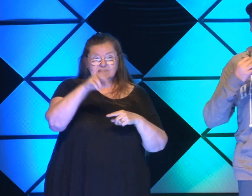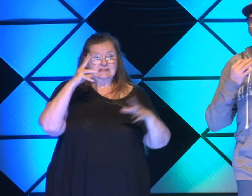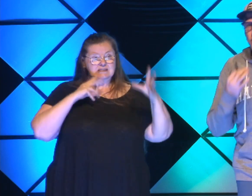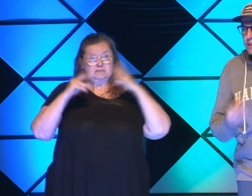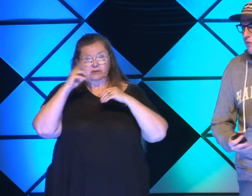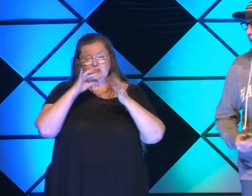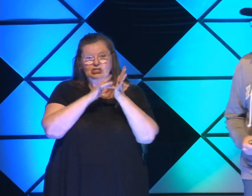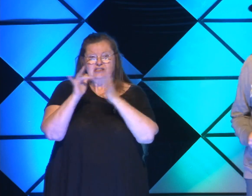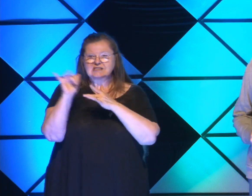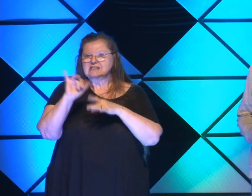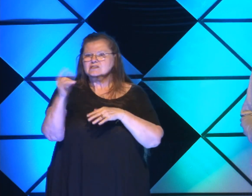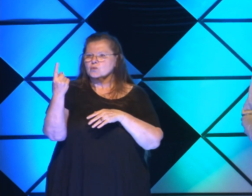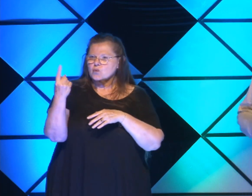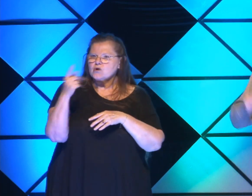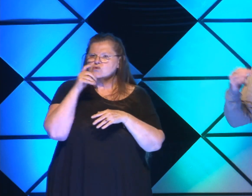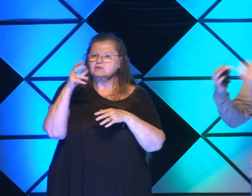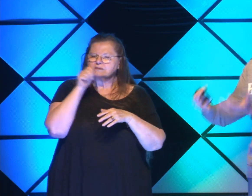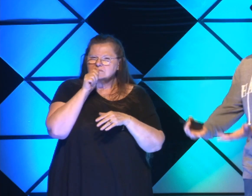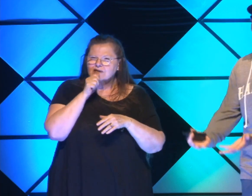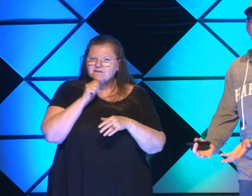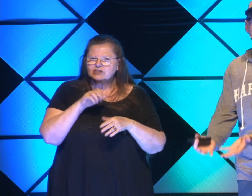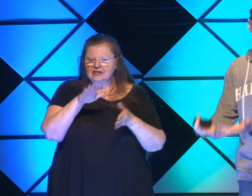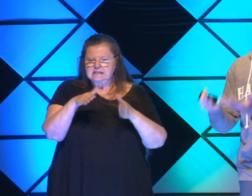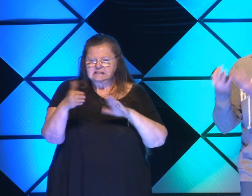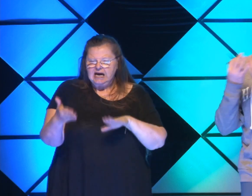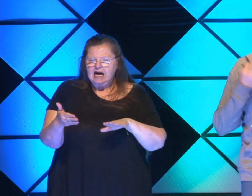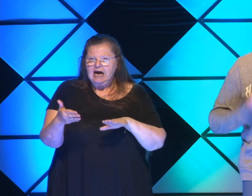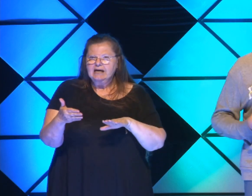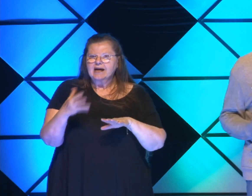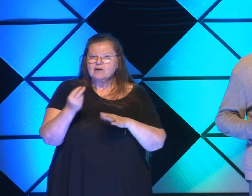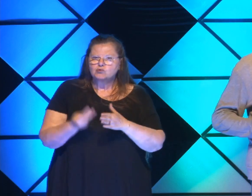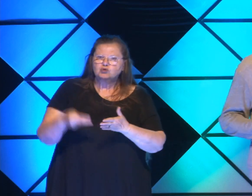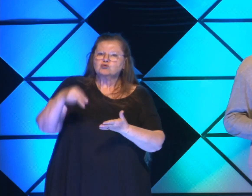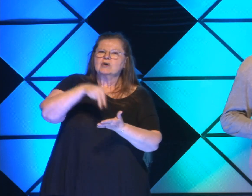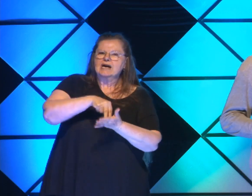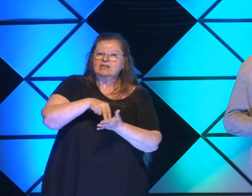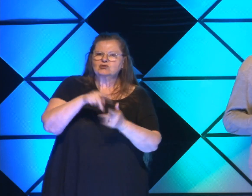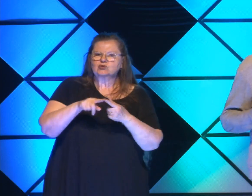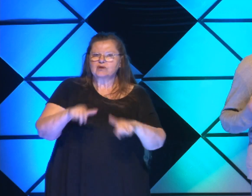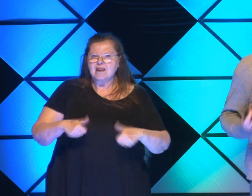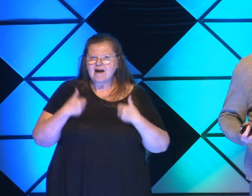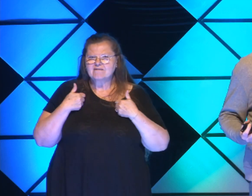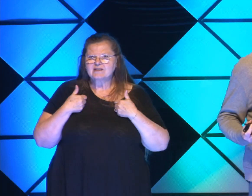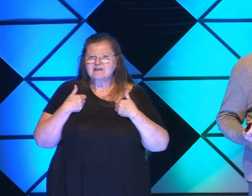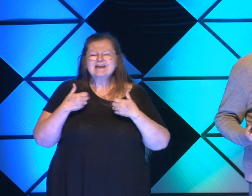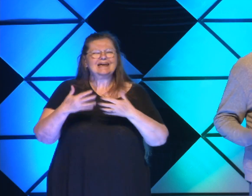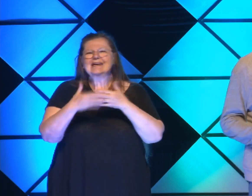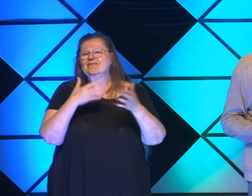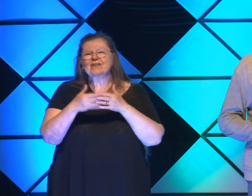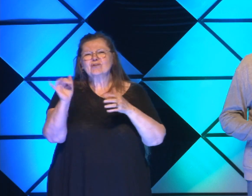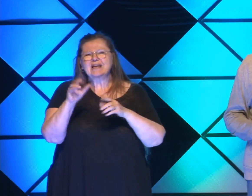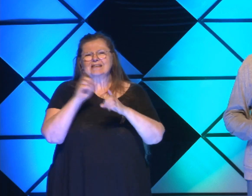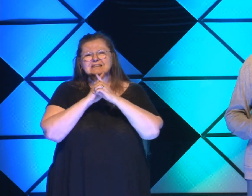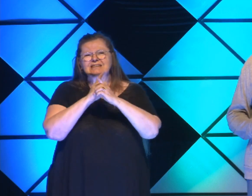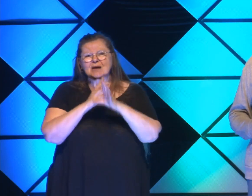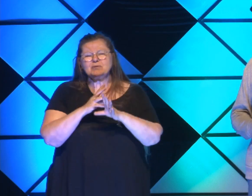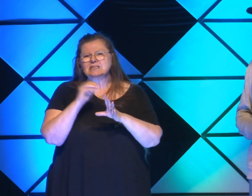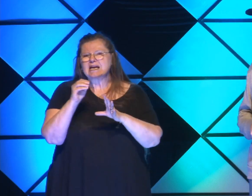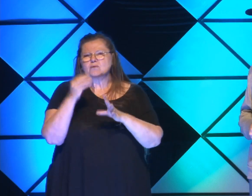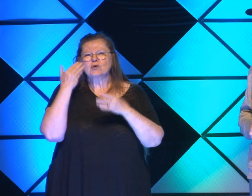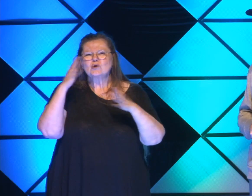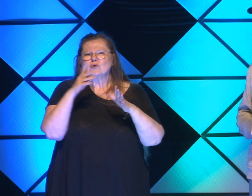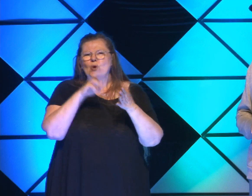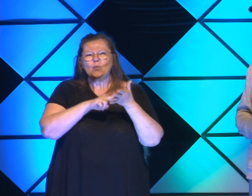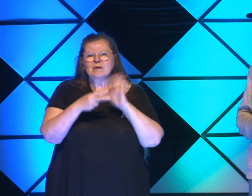the one who suffered, as the one who died, and the one who was raised to life, even if we're like the disciples and we don't know what